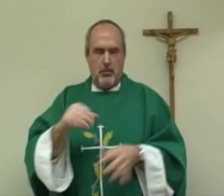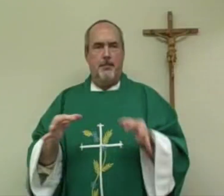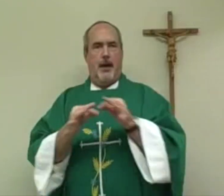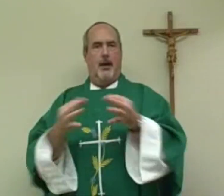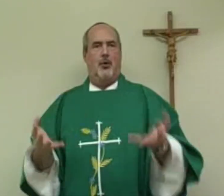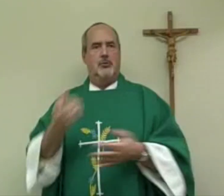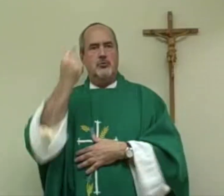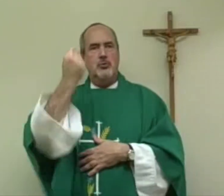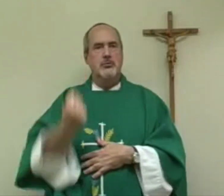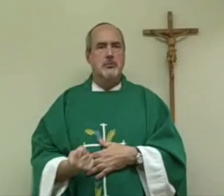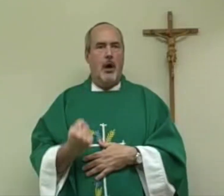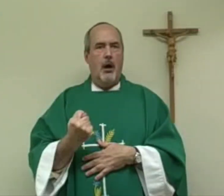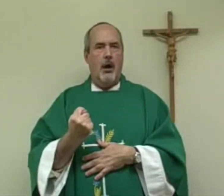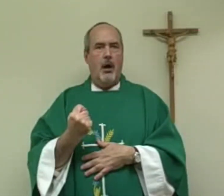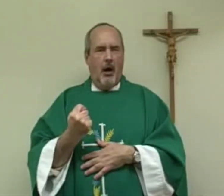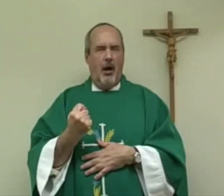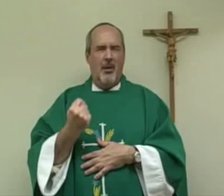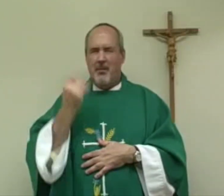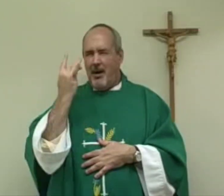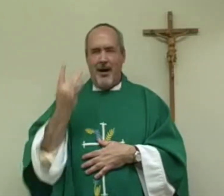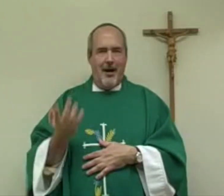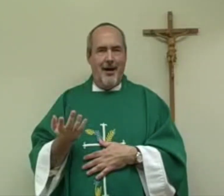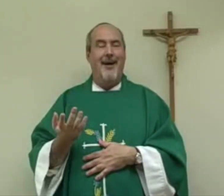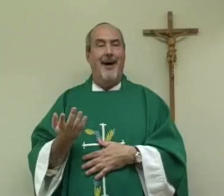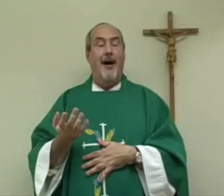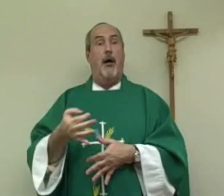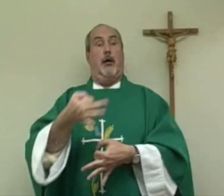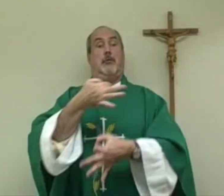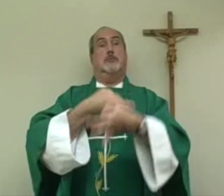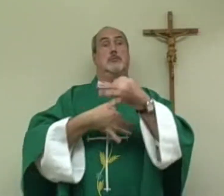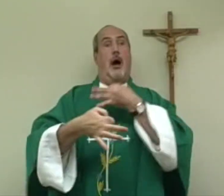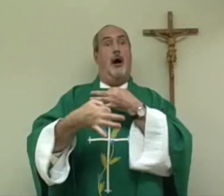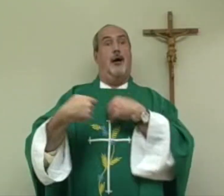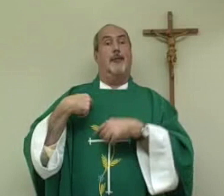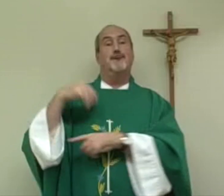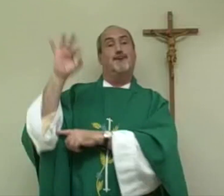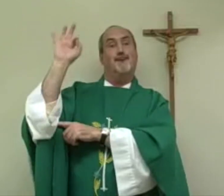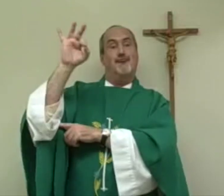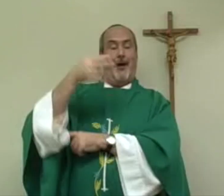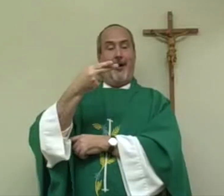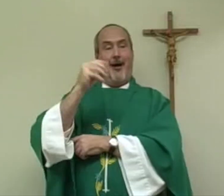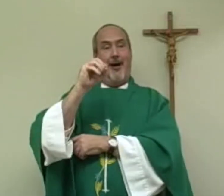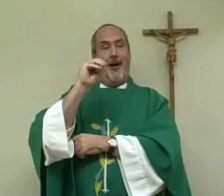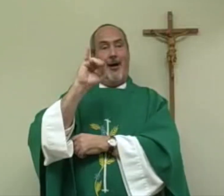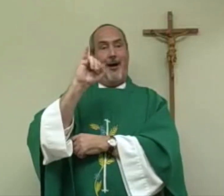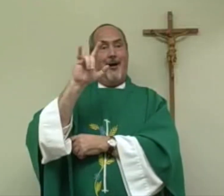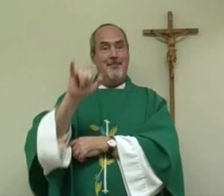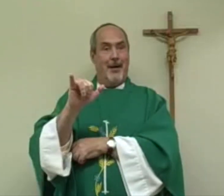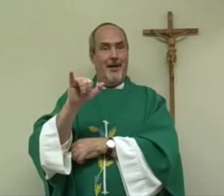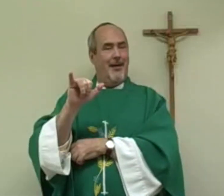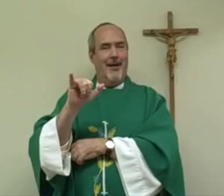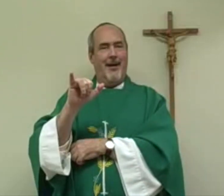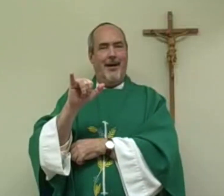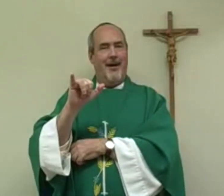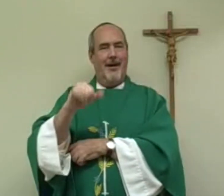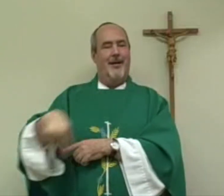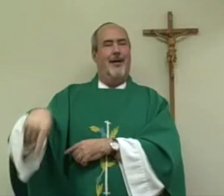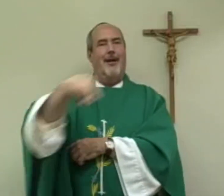play cards. And I always love doing the Mass on Tuesdays. And the reason